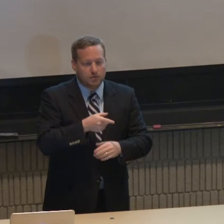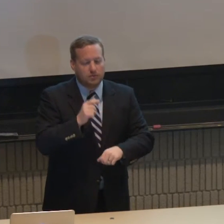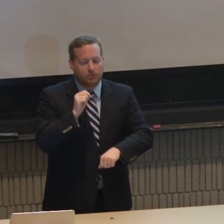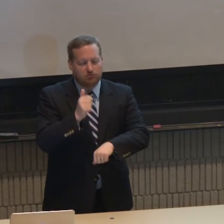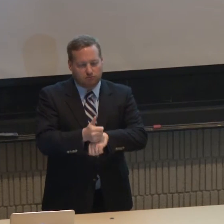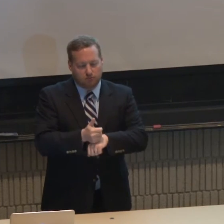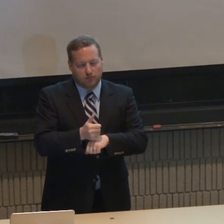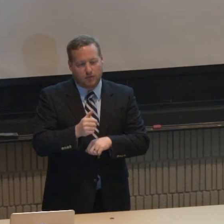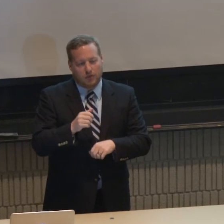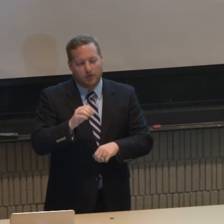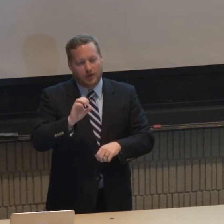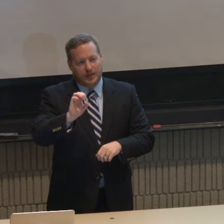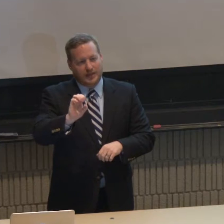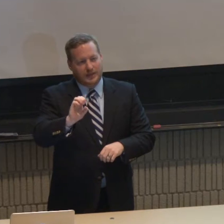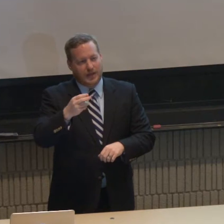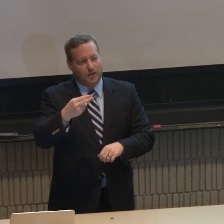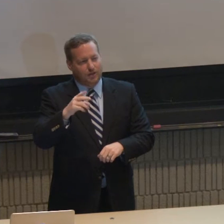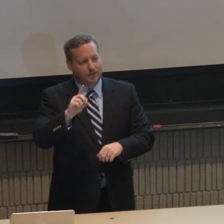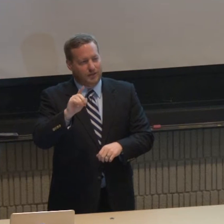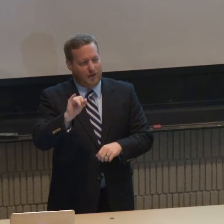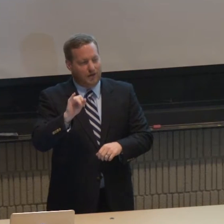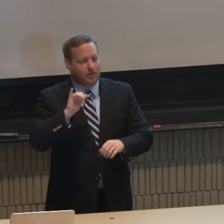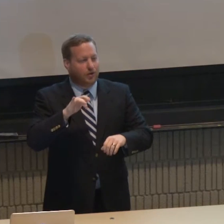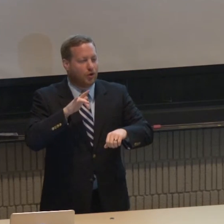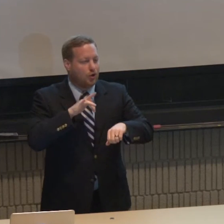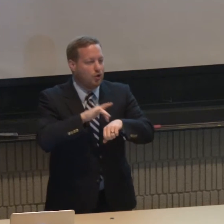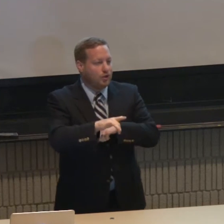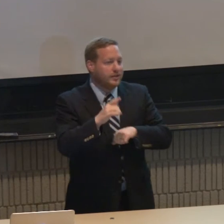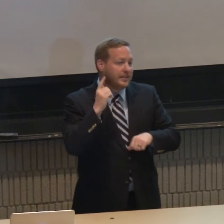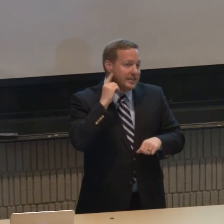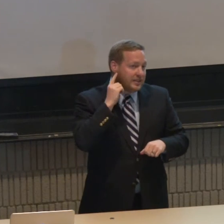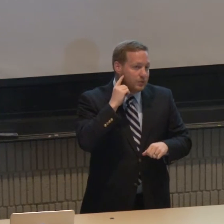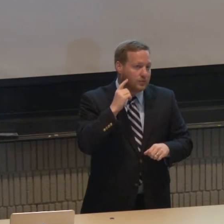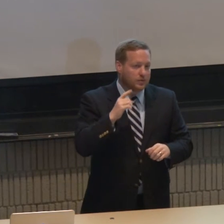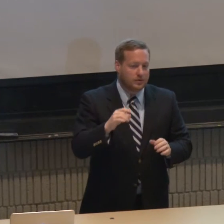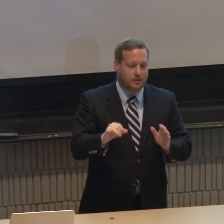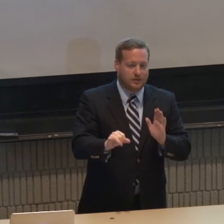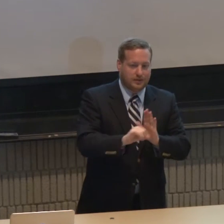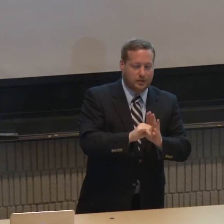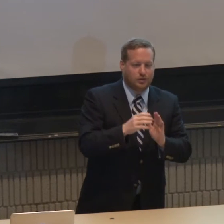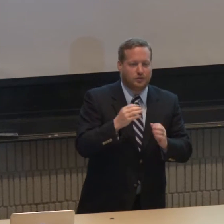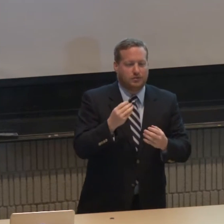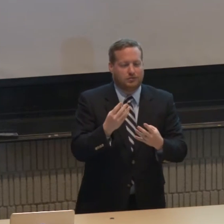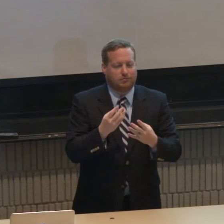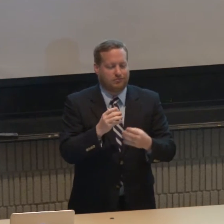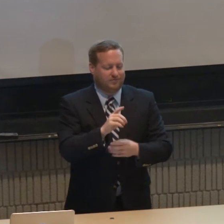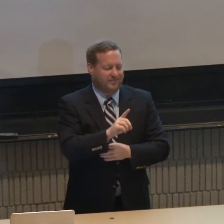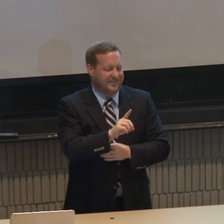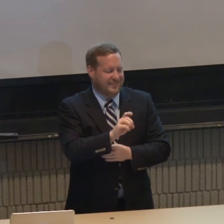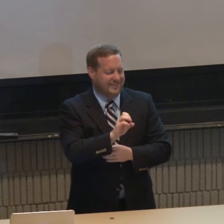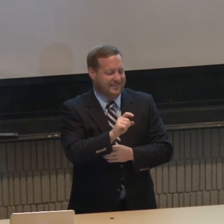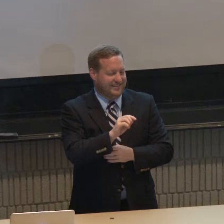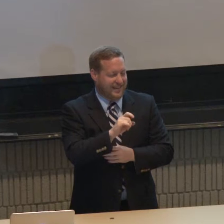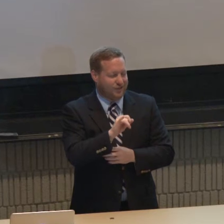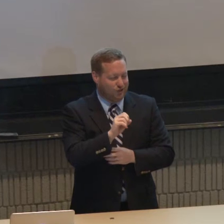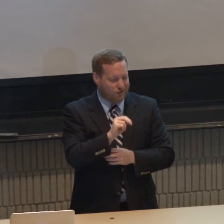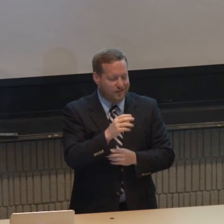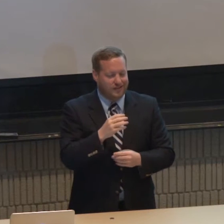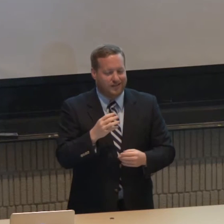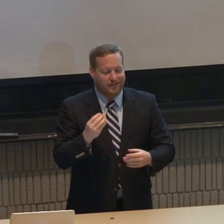There's funds being given to establish an EHDI, or Early Hearing